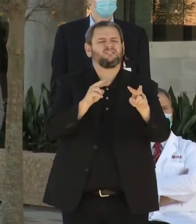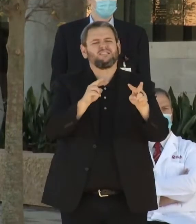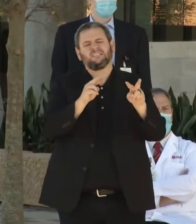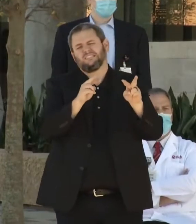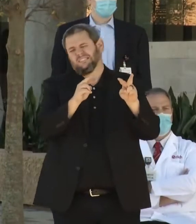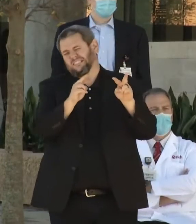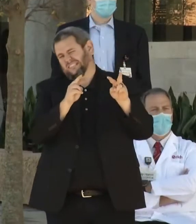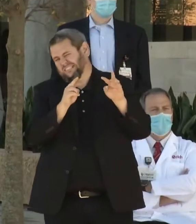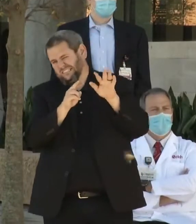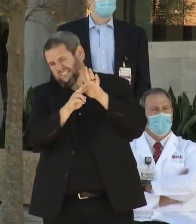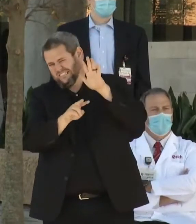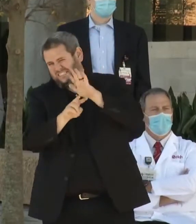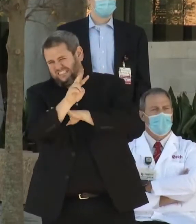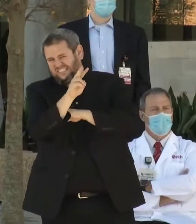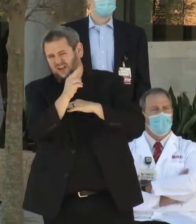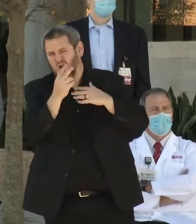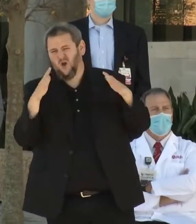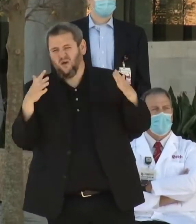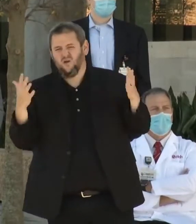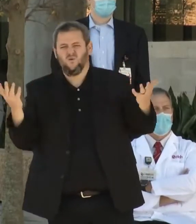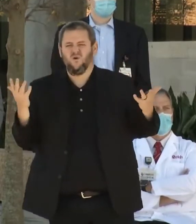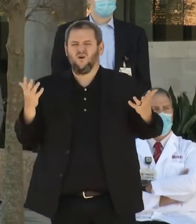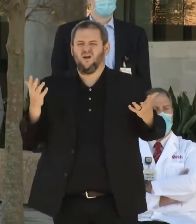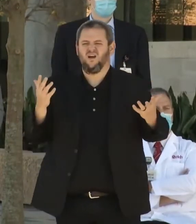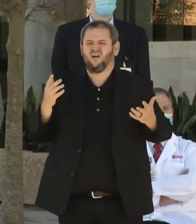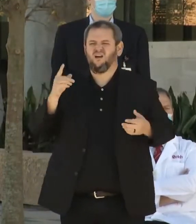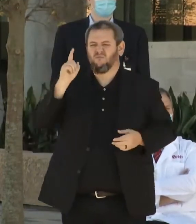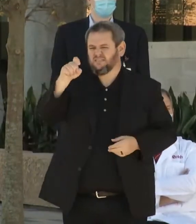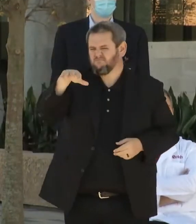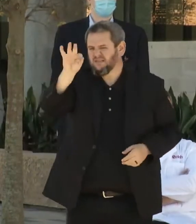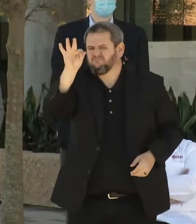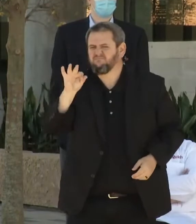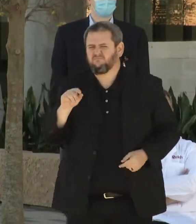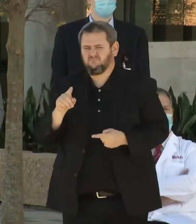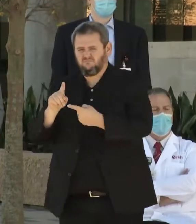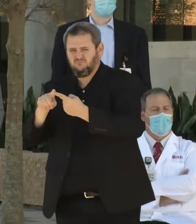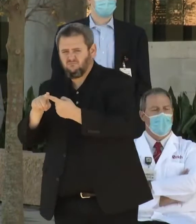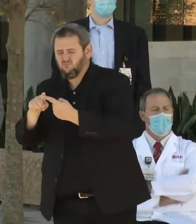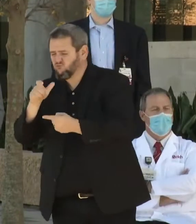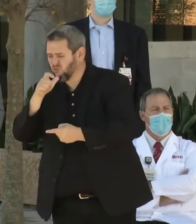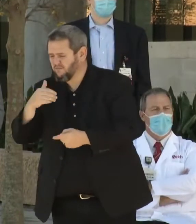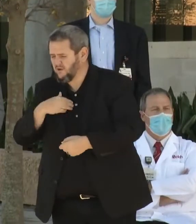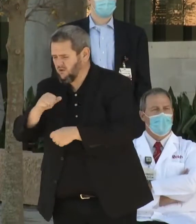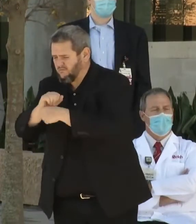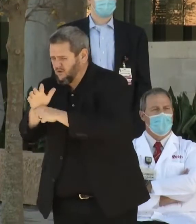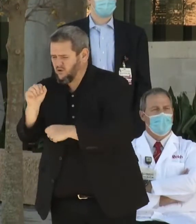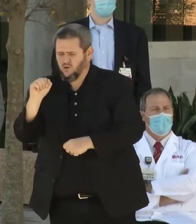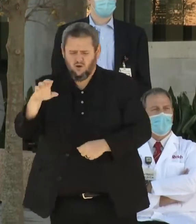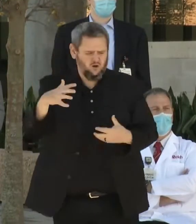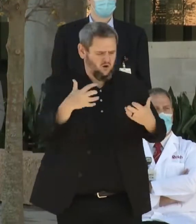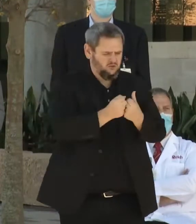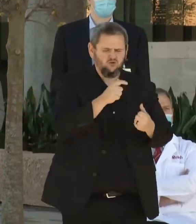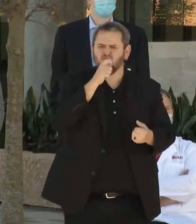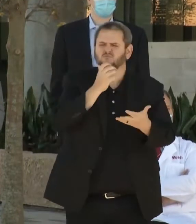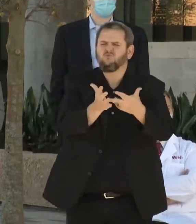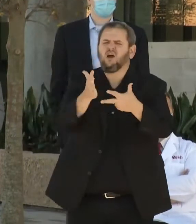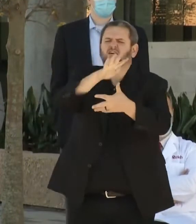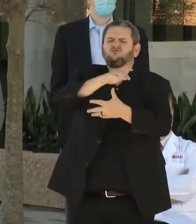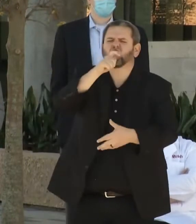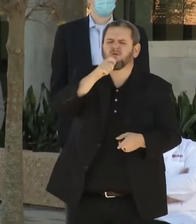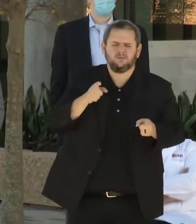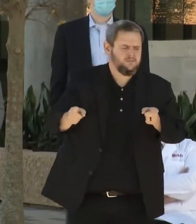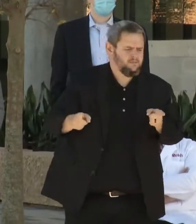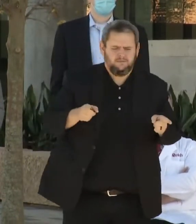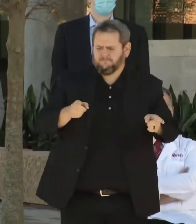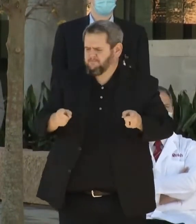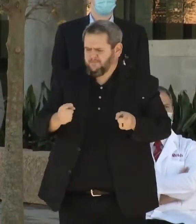having to choose between a patient in a car accident and a patient with COVID, an early cancer diagnosis